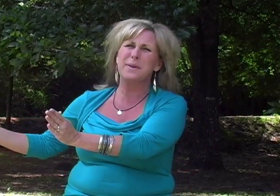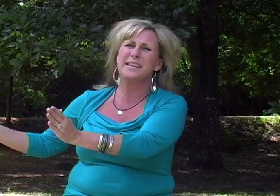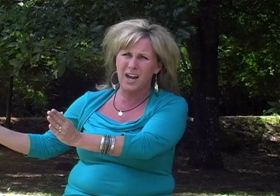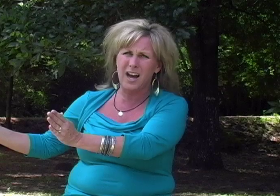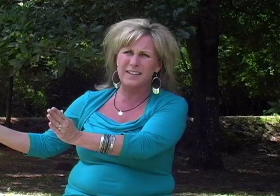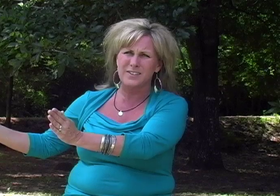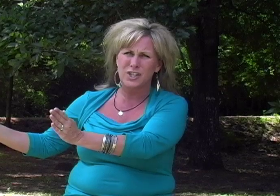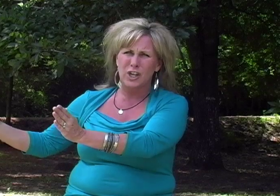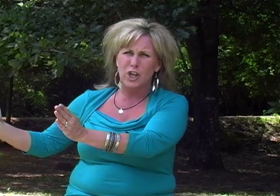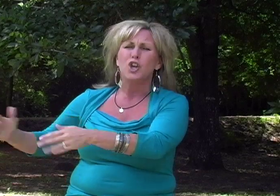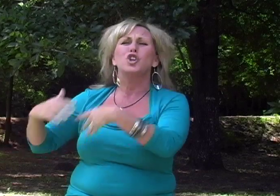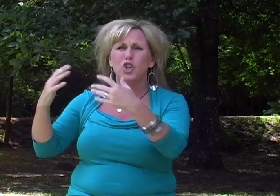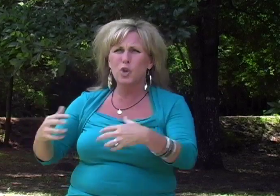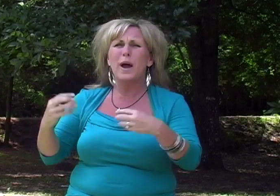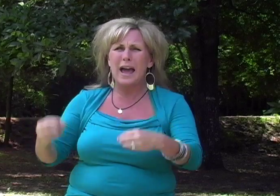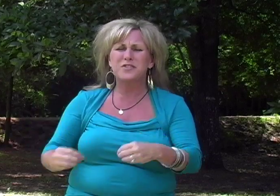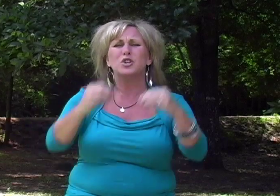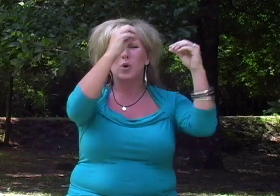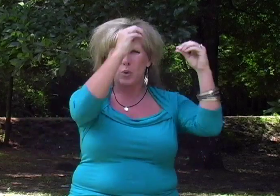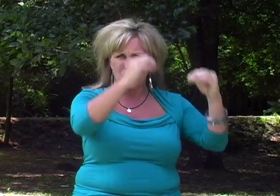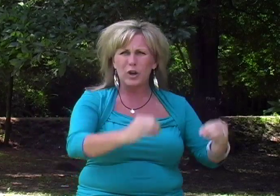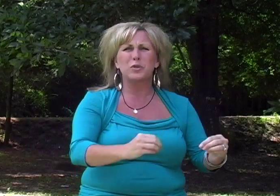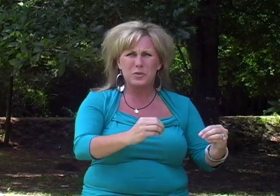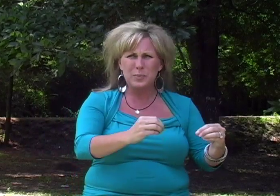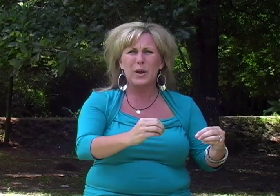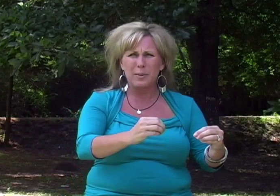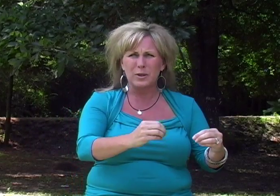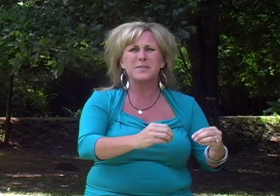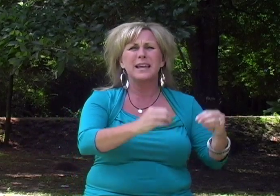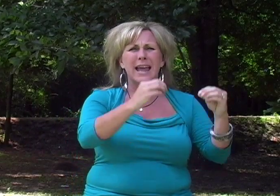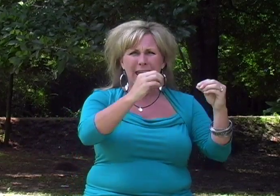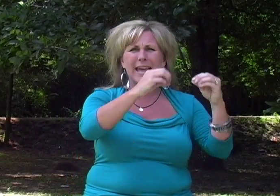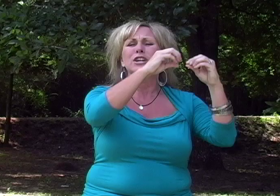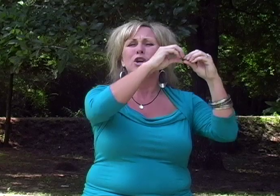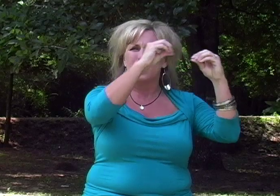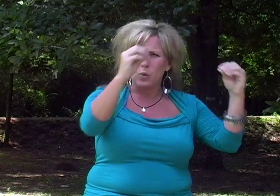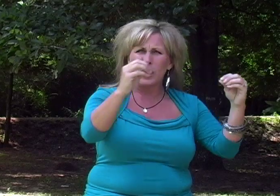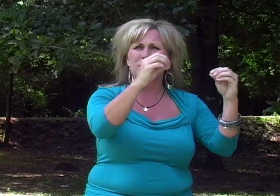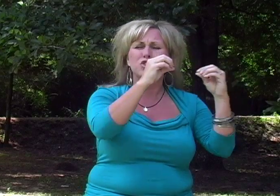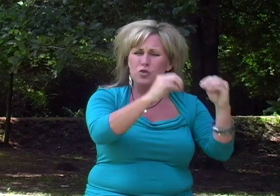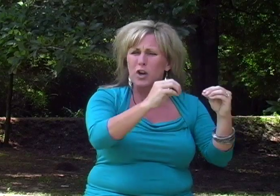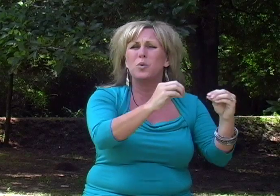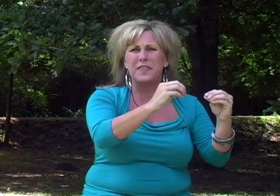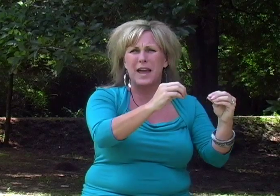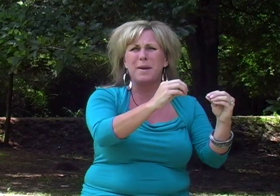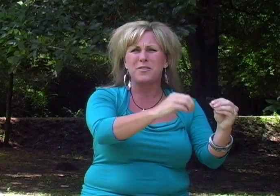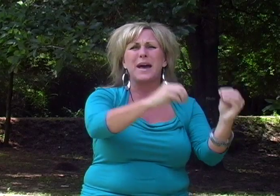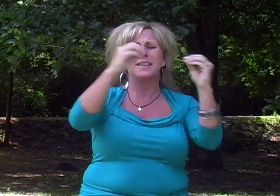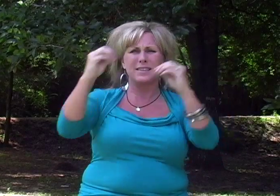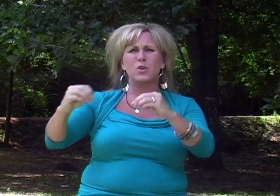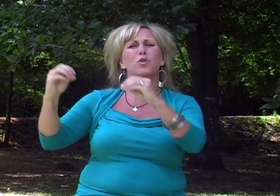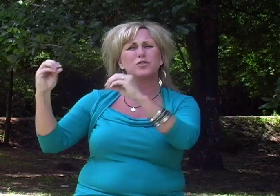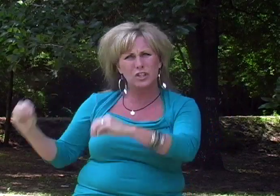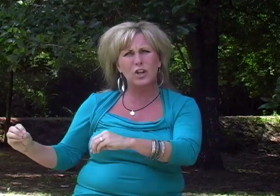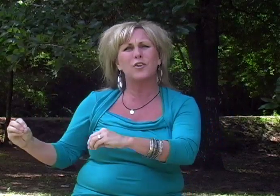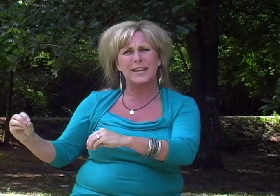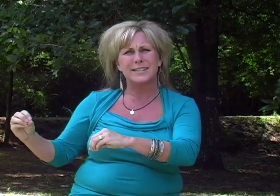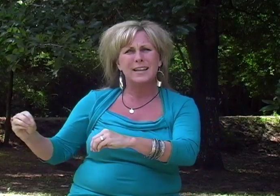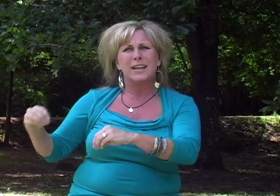in college. You have to work through the problems and struggle with that mathematics in order to learn it.